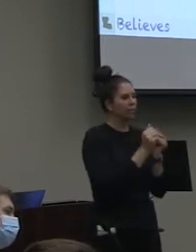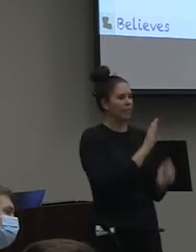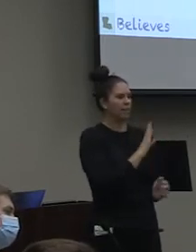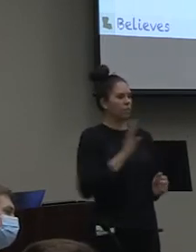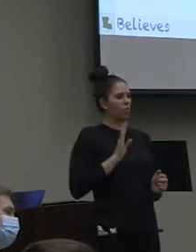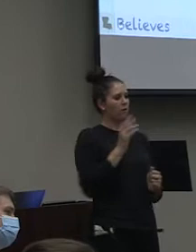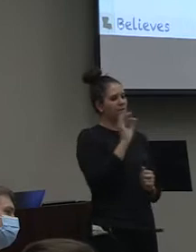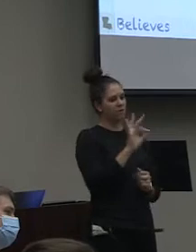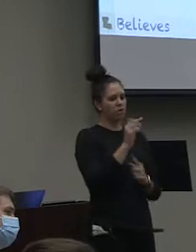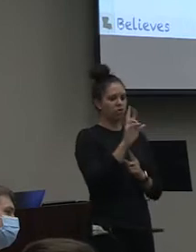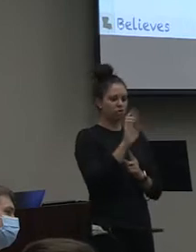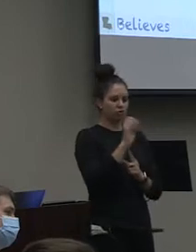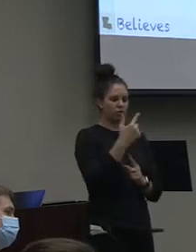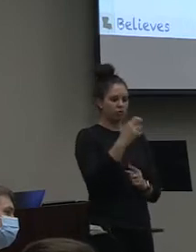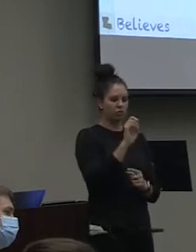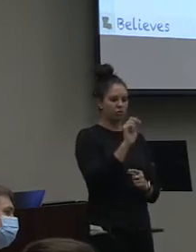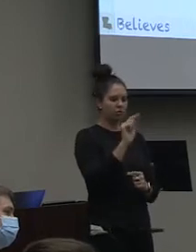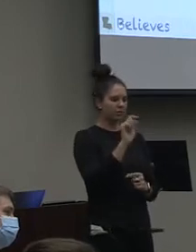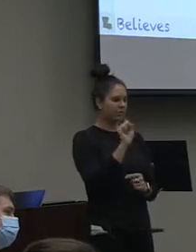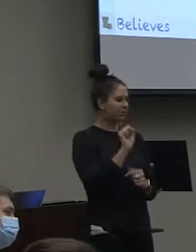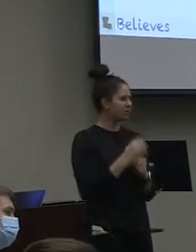Regents.